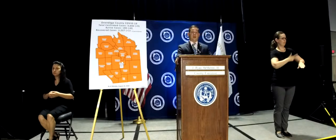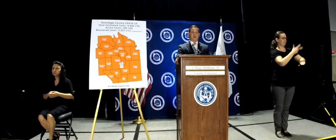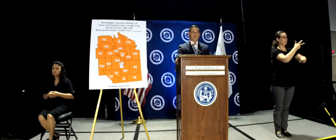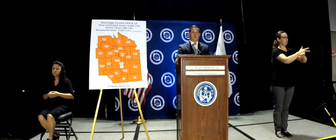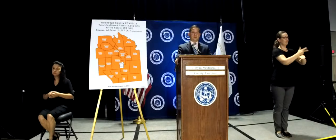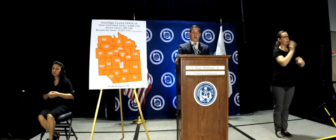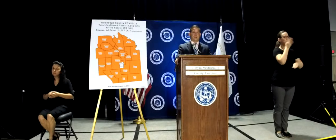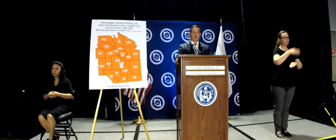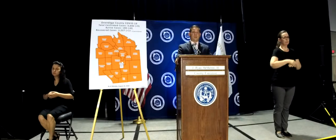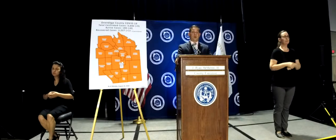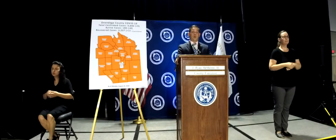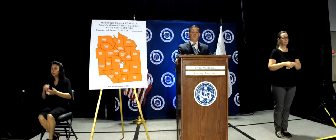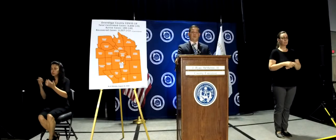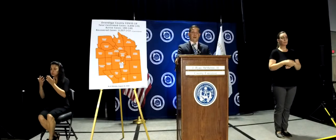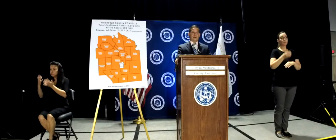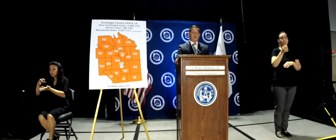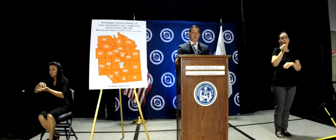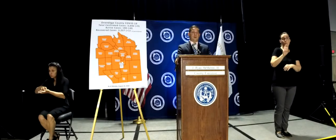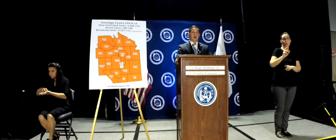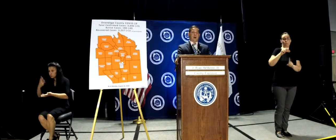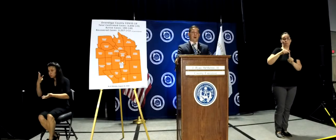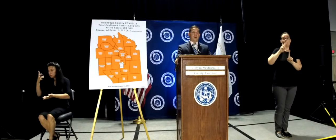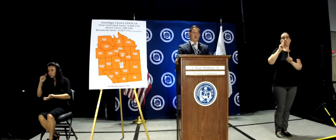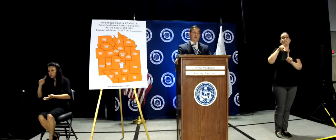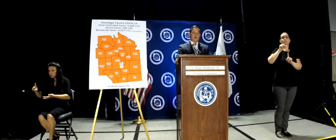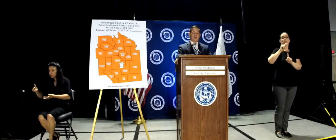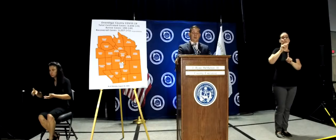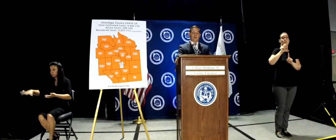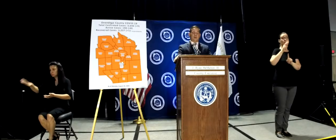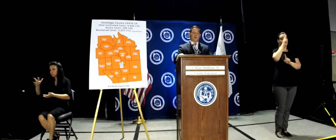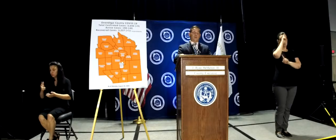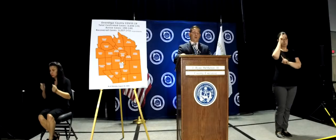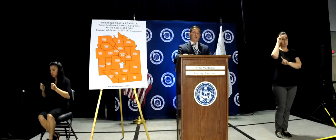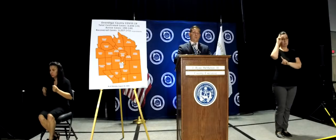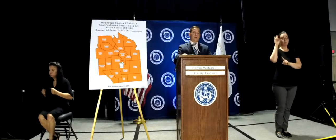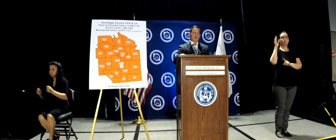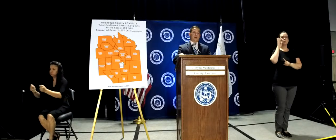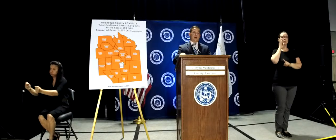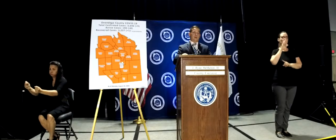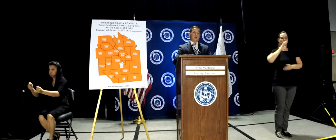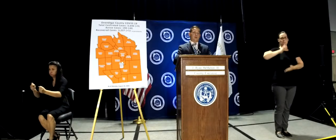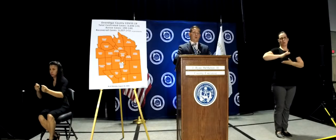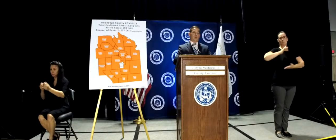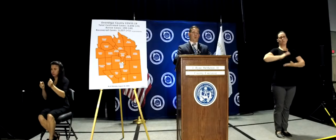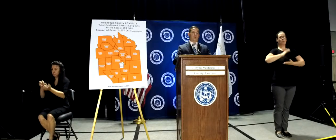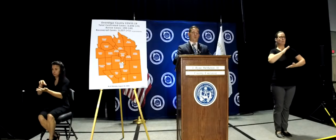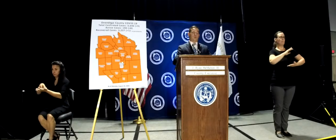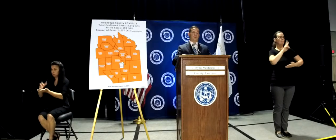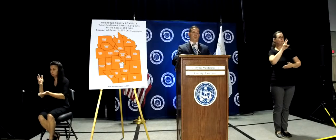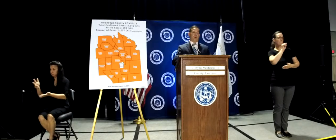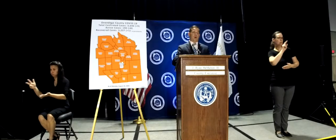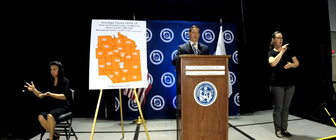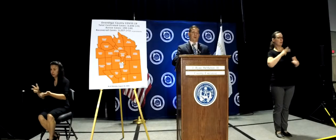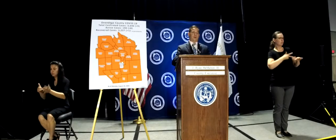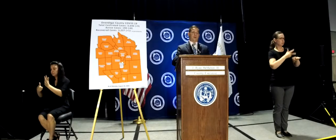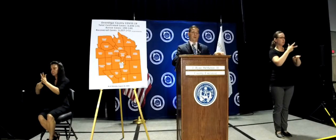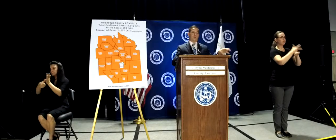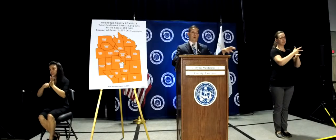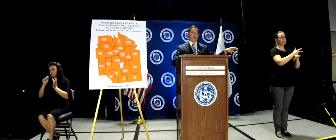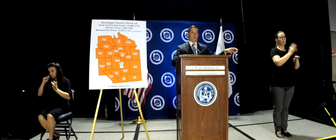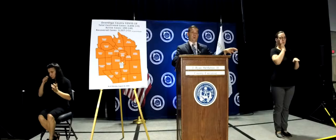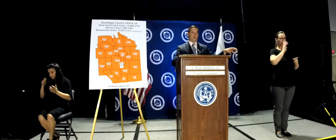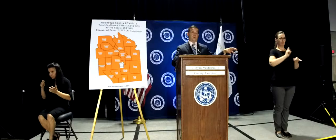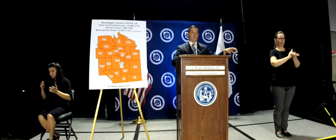mammogram van, which has kind of become the COVID van, and either of those, depending on who's partnering